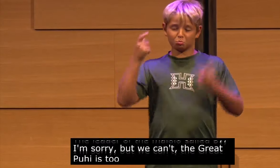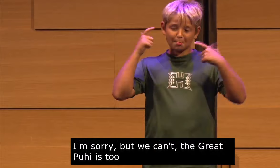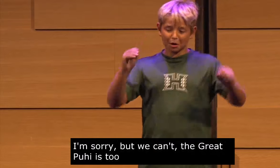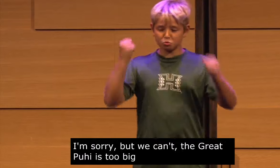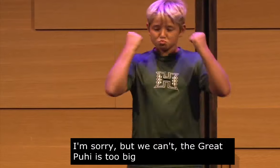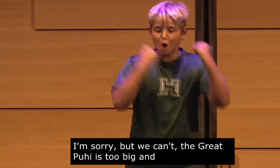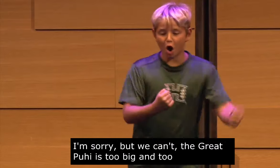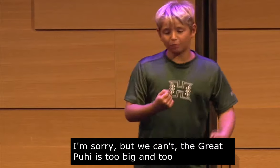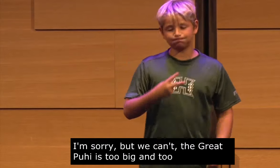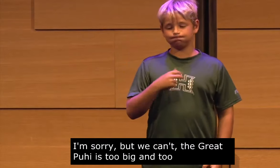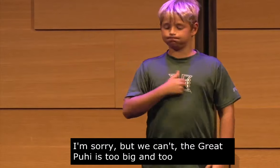big and too strong.